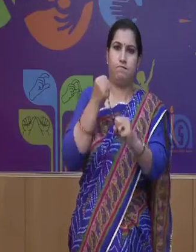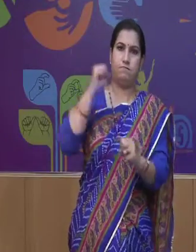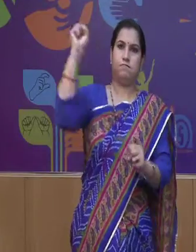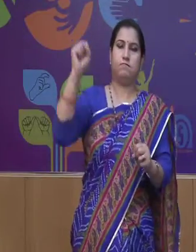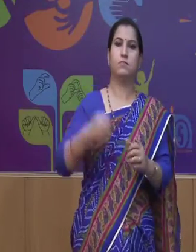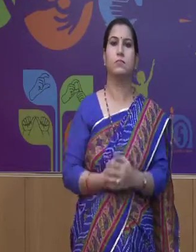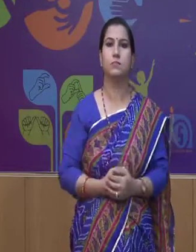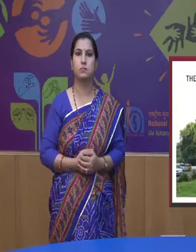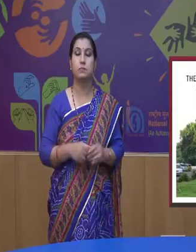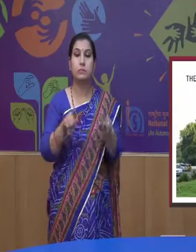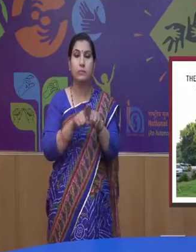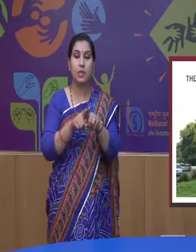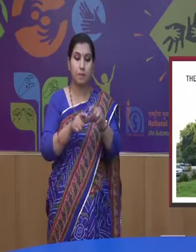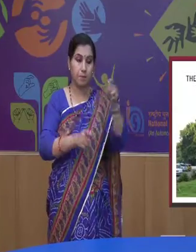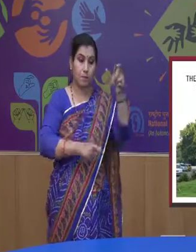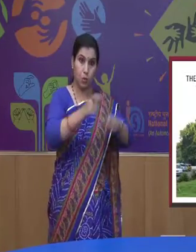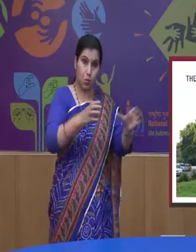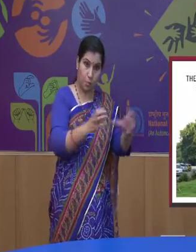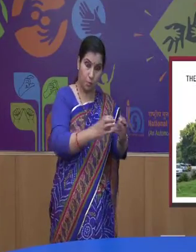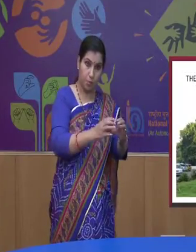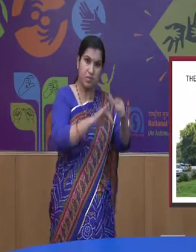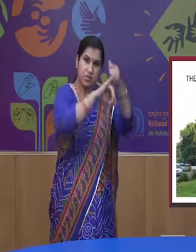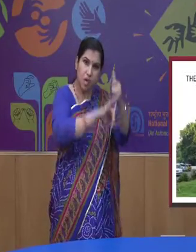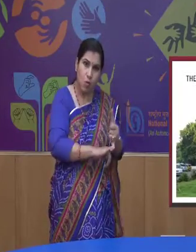Polygars opposed them in Tamil Nadu and Andhra Pradesh.